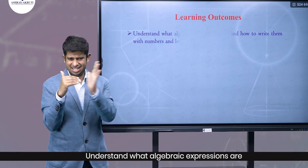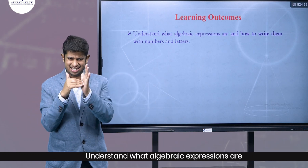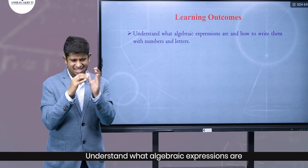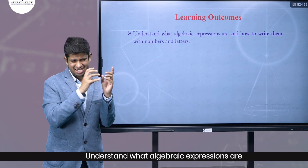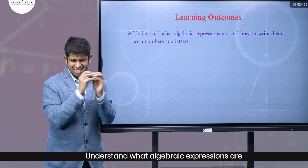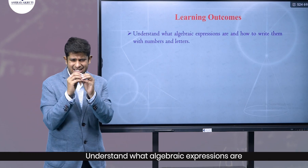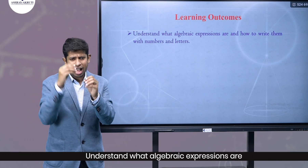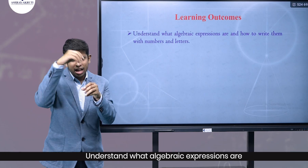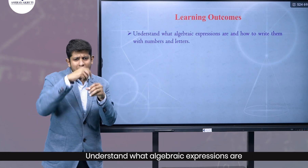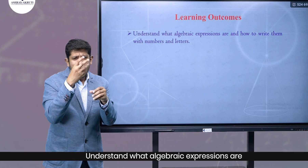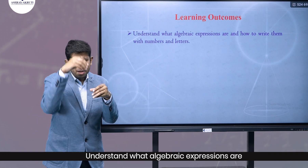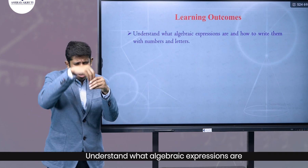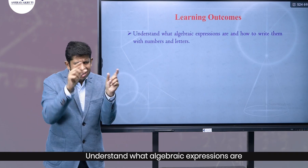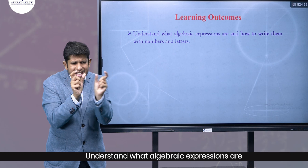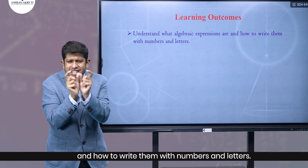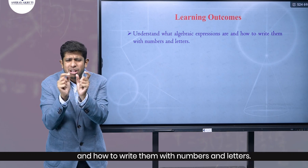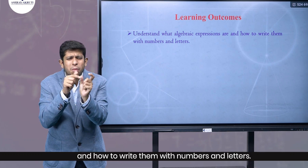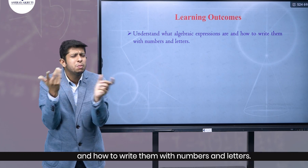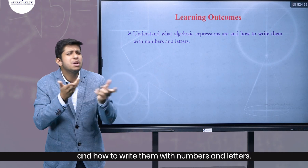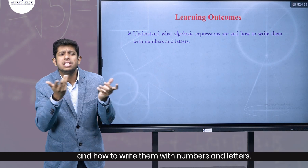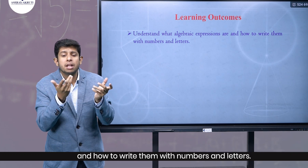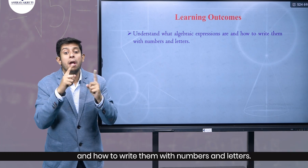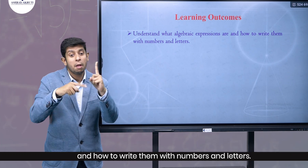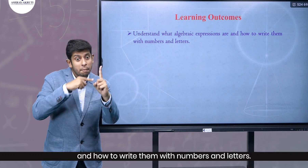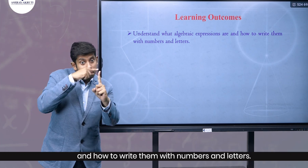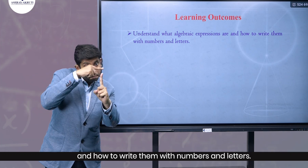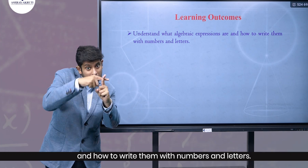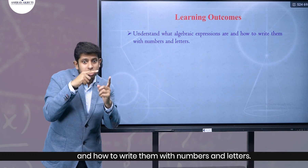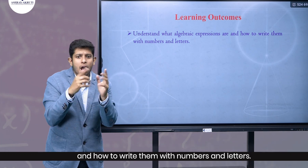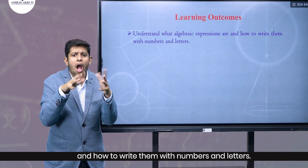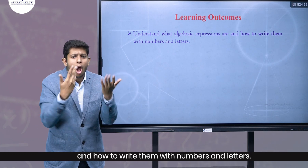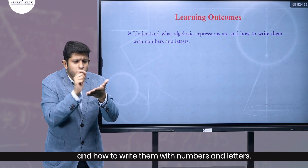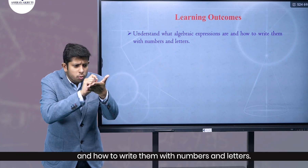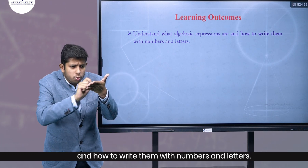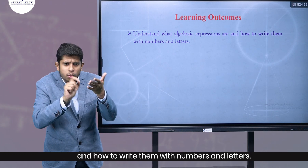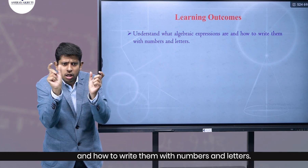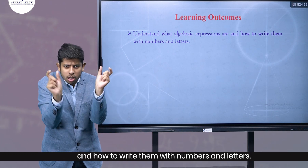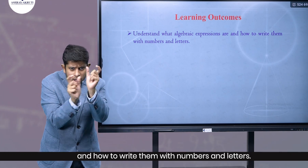understand what algebraic expressions are and how to write them with numbers and letters.